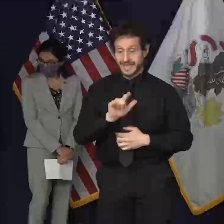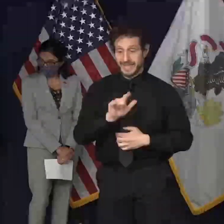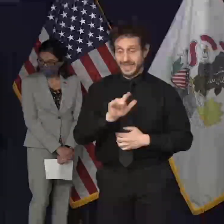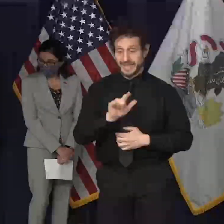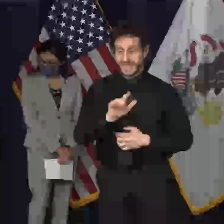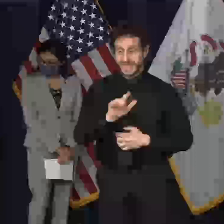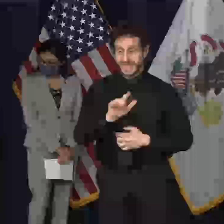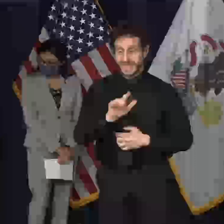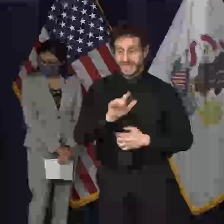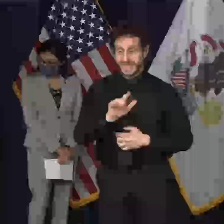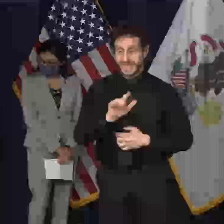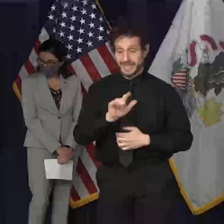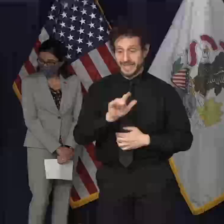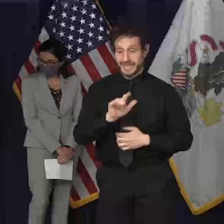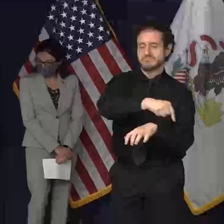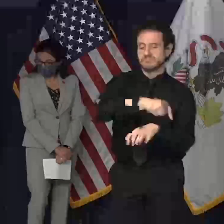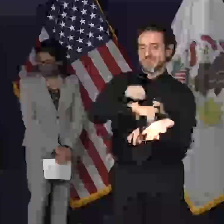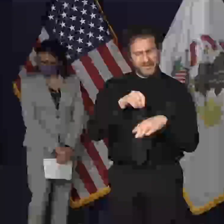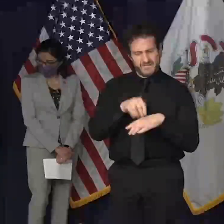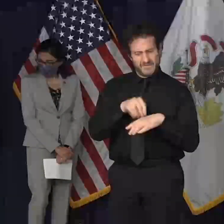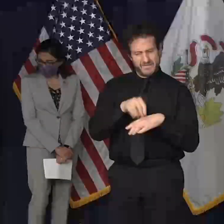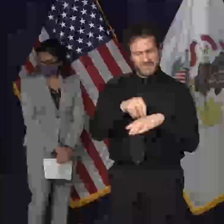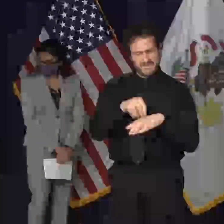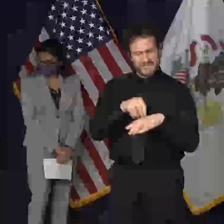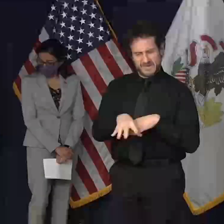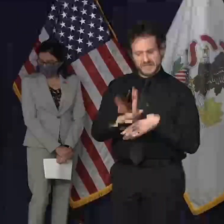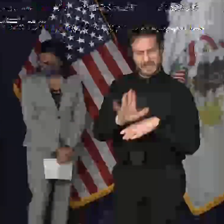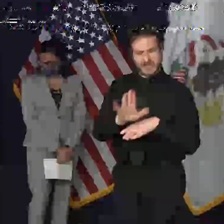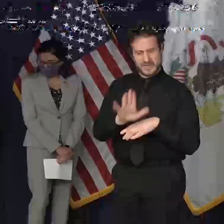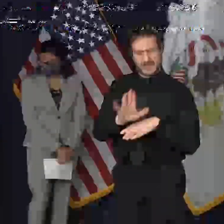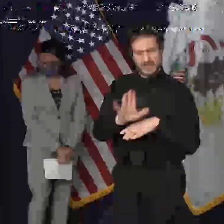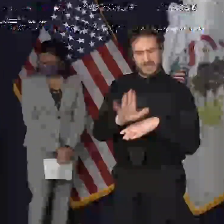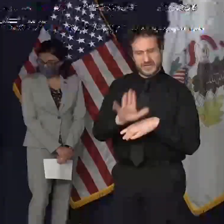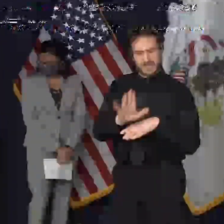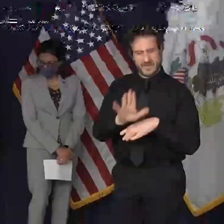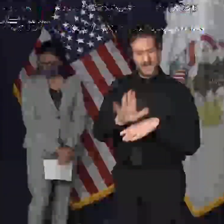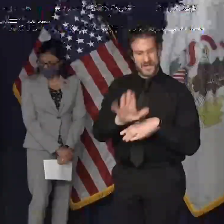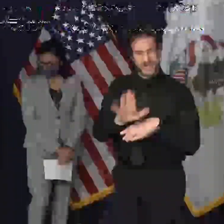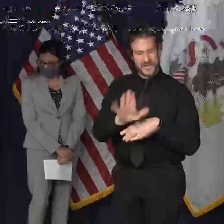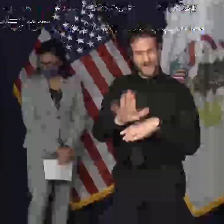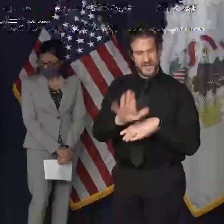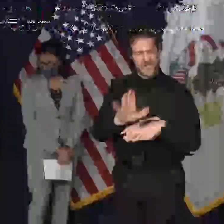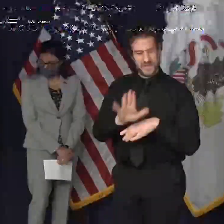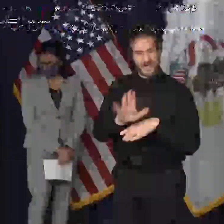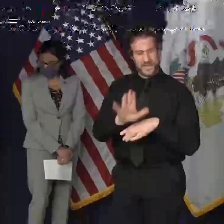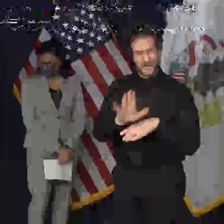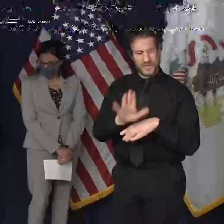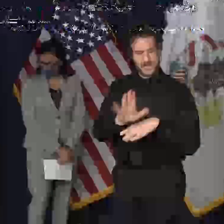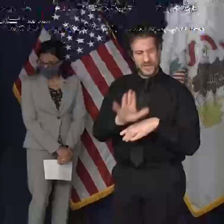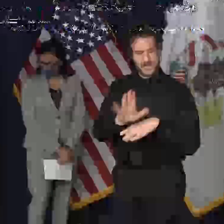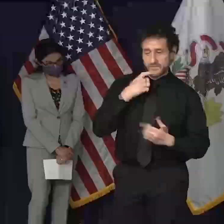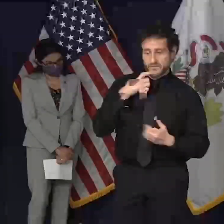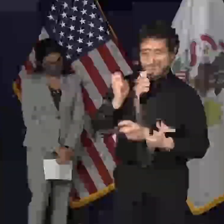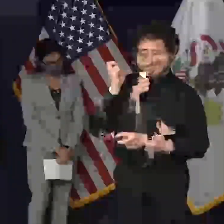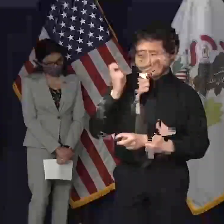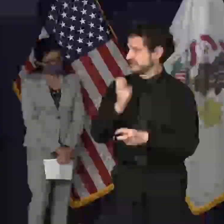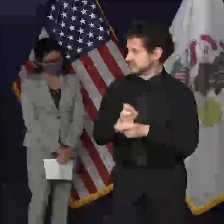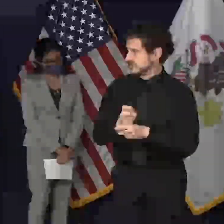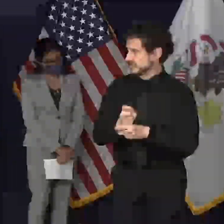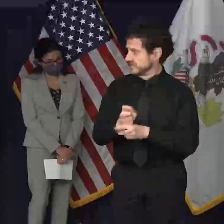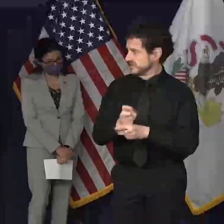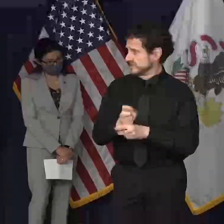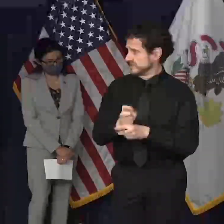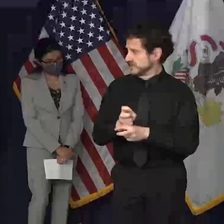Restore Illinois plan, both health-wise and economically? Well, it certainly may make it more difficult because we will see